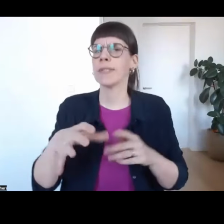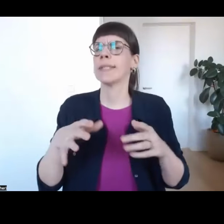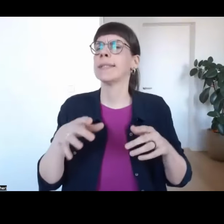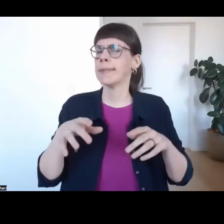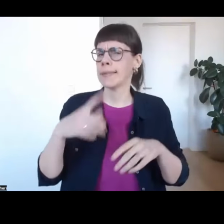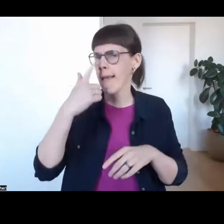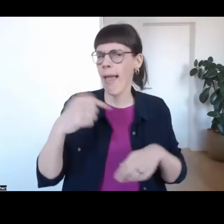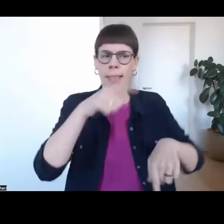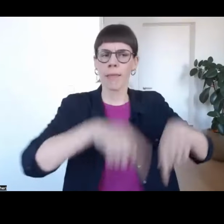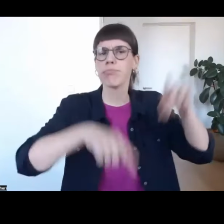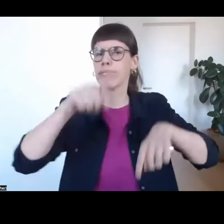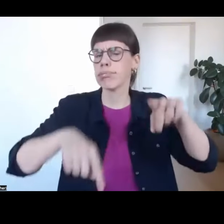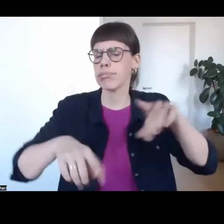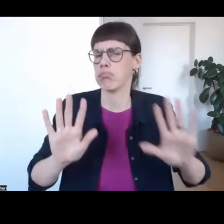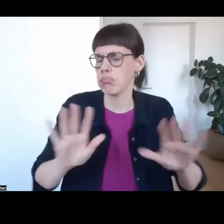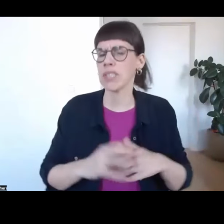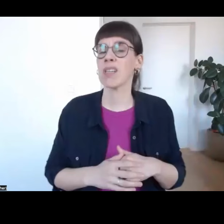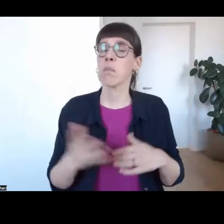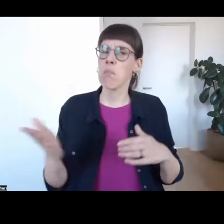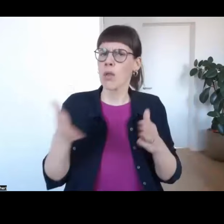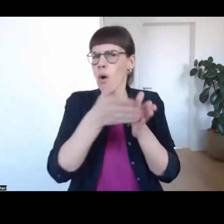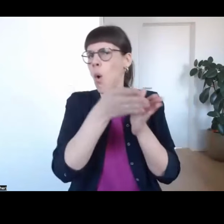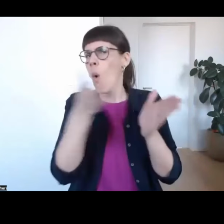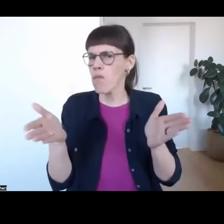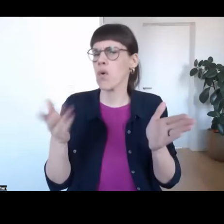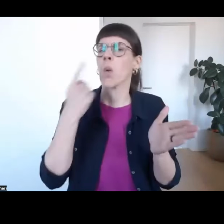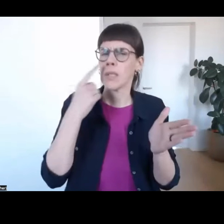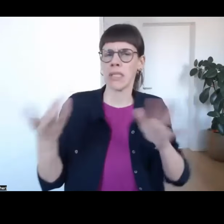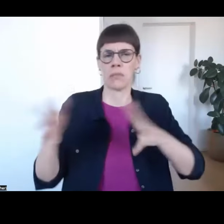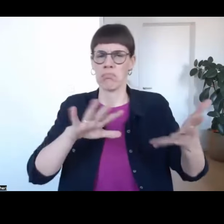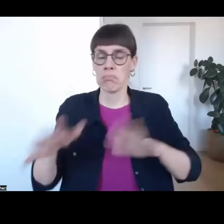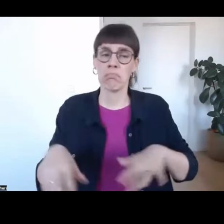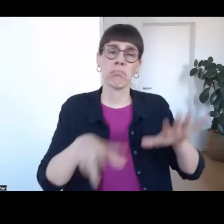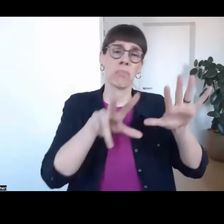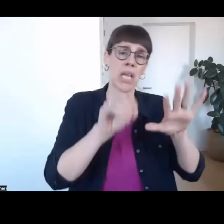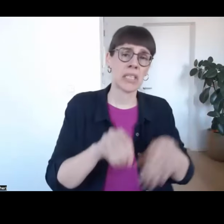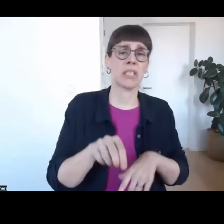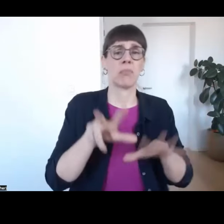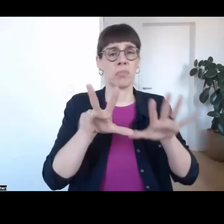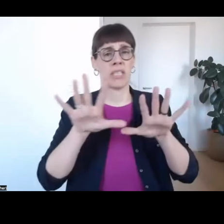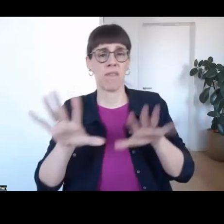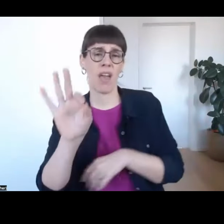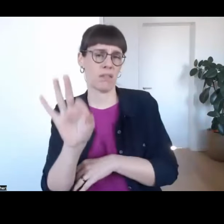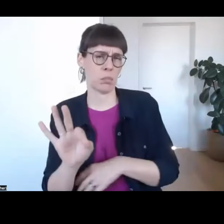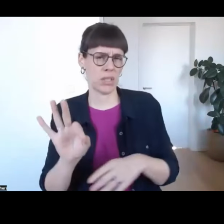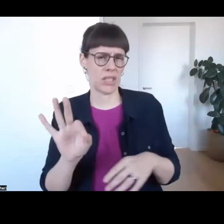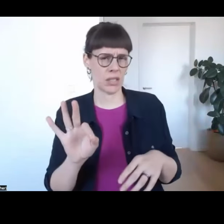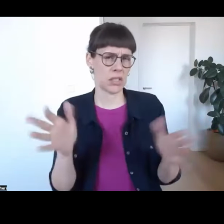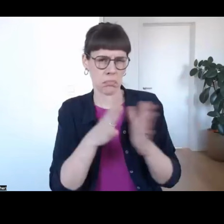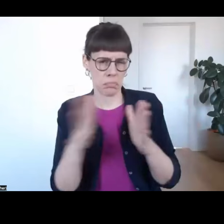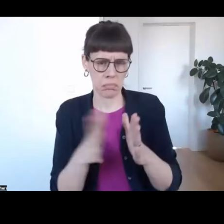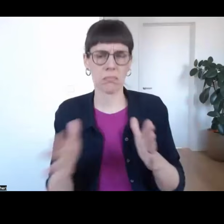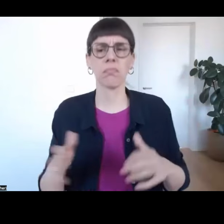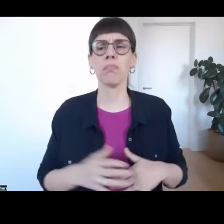Of course, in different countries that varies, but overall the pattern is 80 to